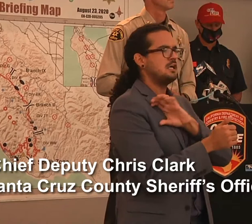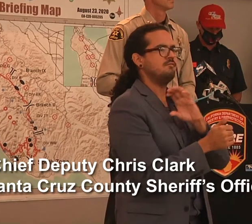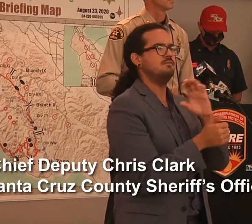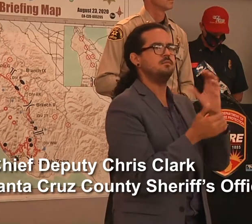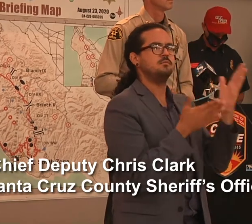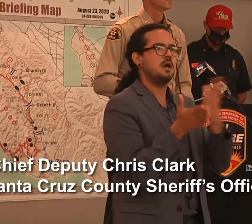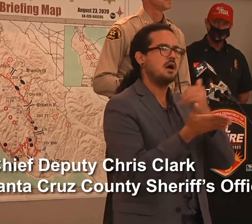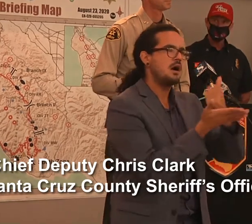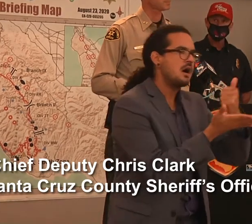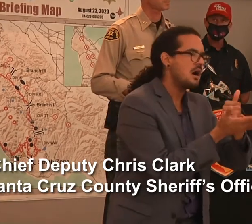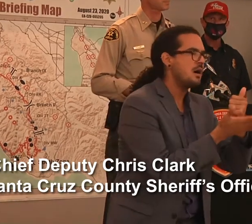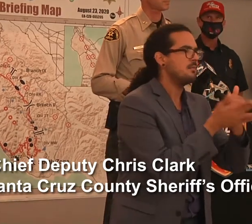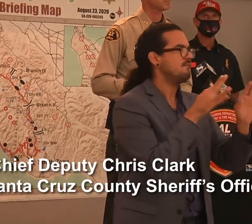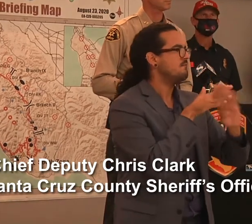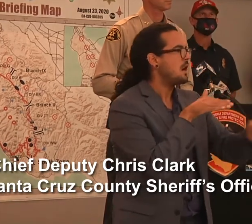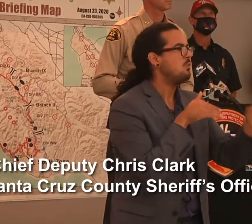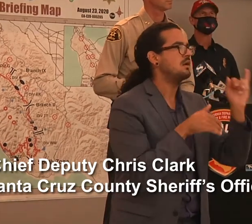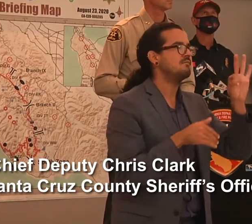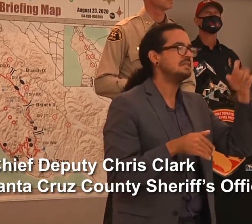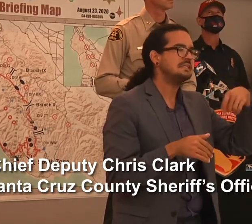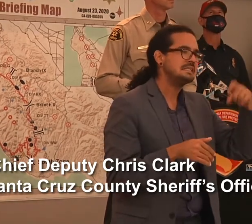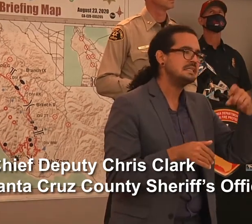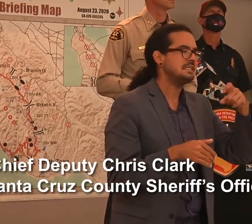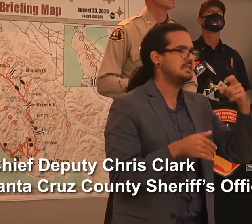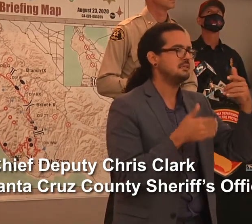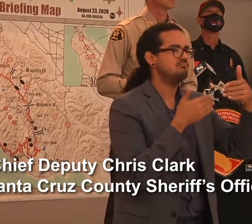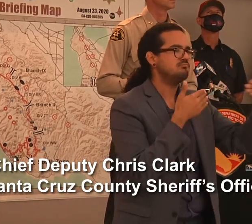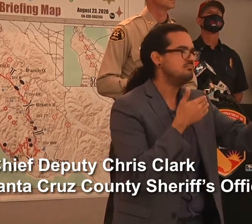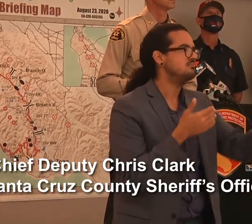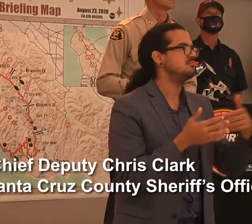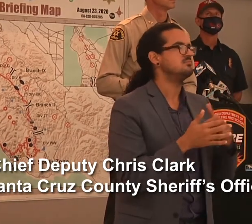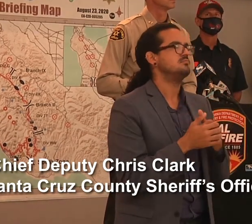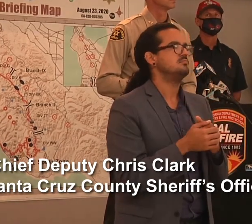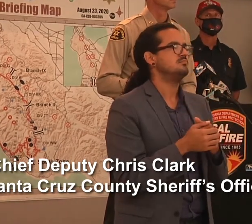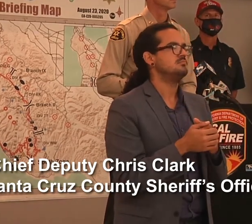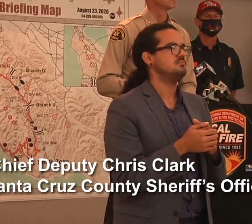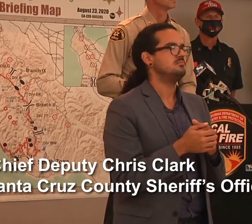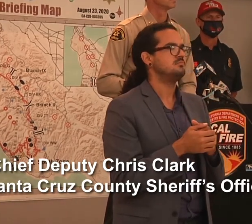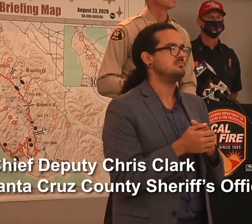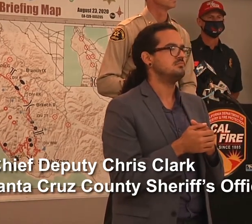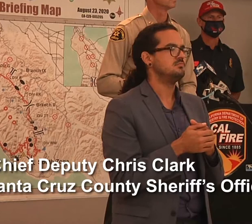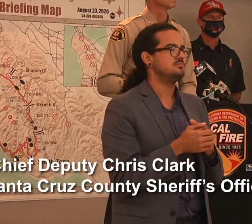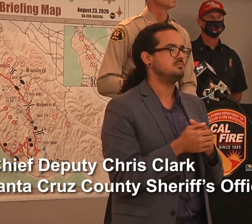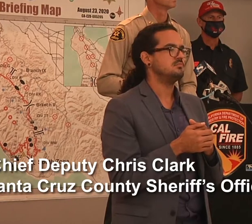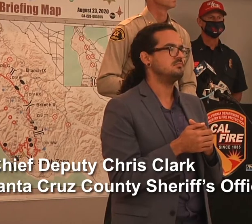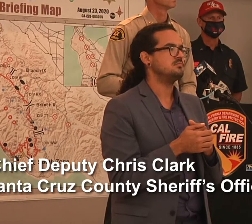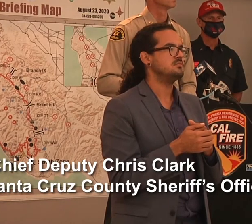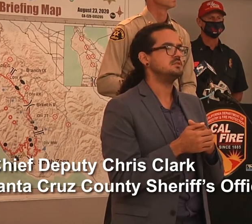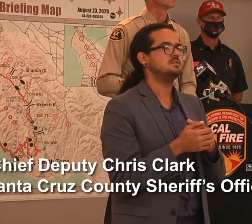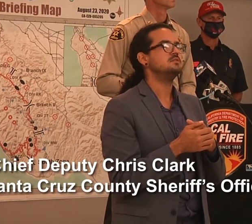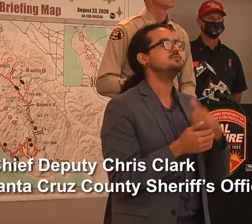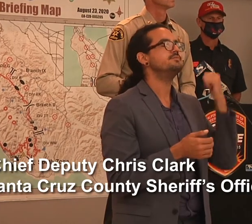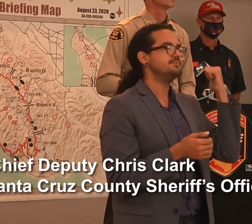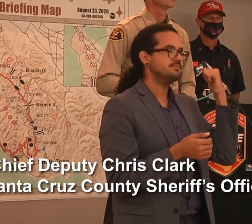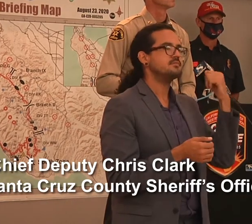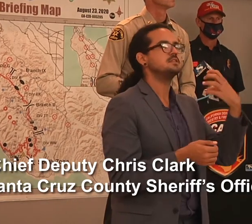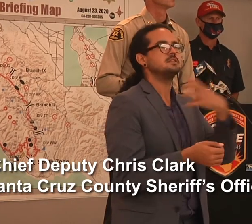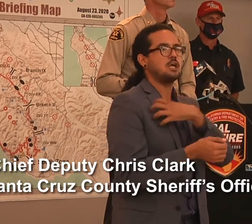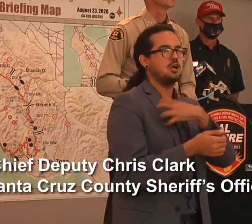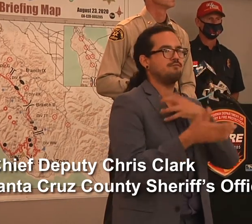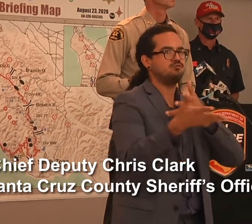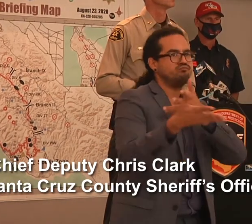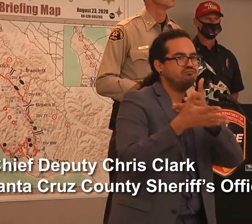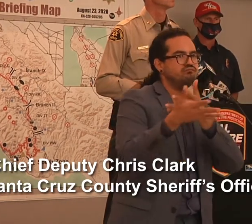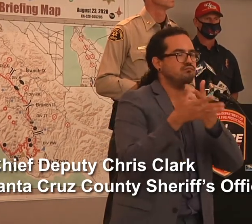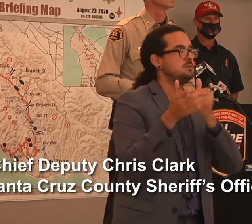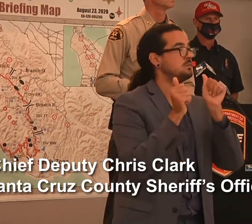you mentioned that it gets to the heart of your the sheriff's office's relationship with CAL FIRE. Since then, of course, everyone's been really